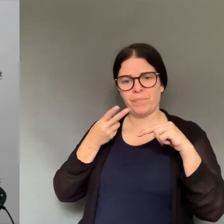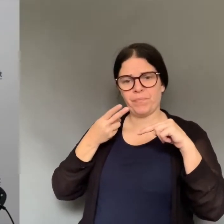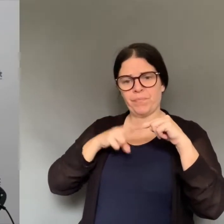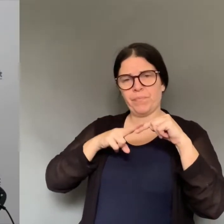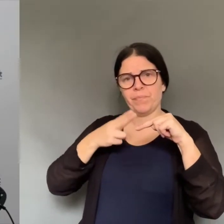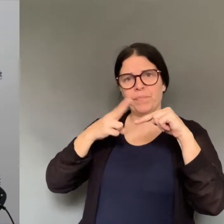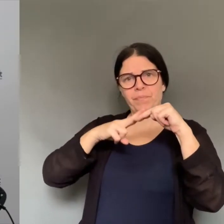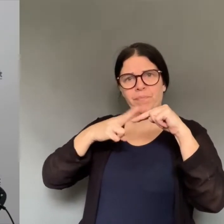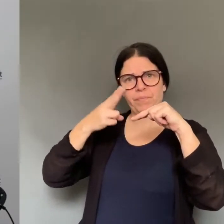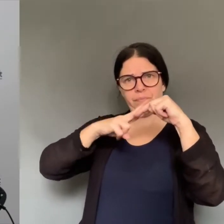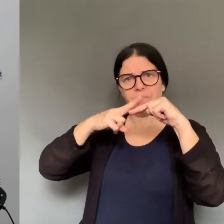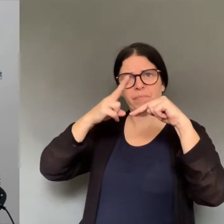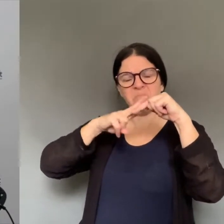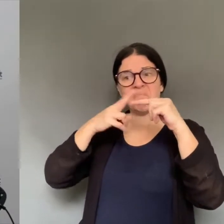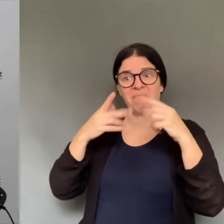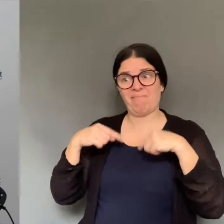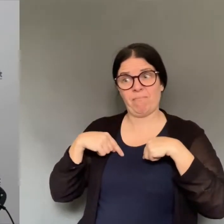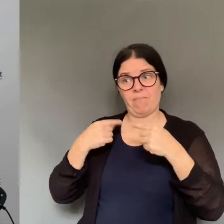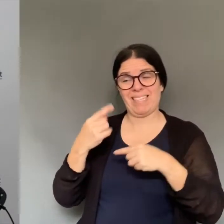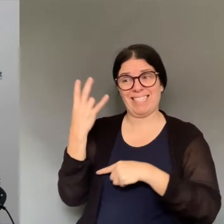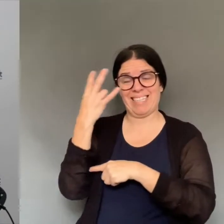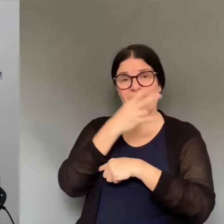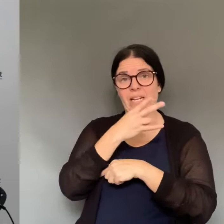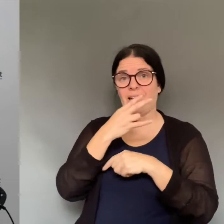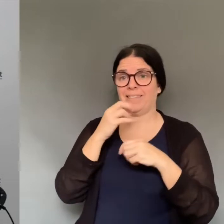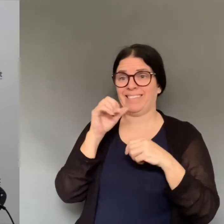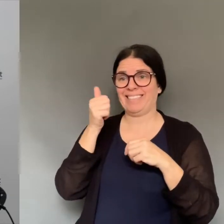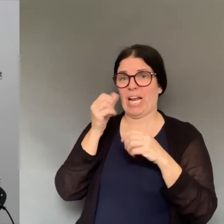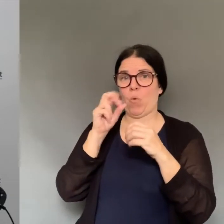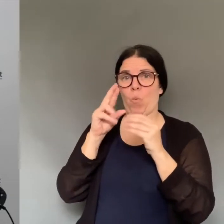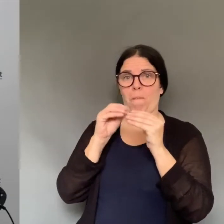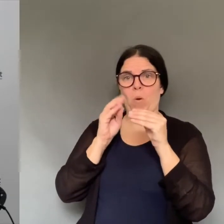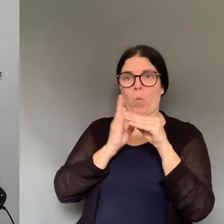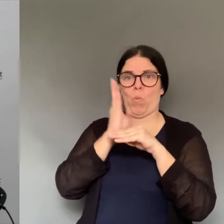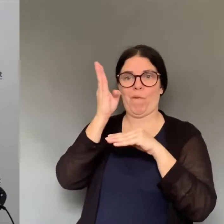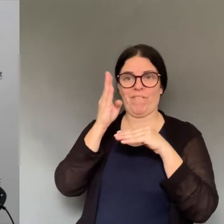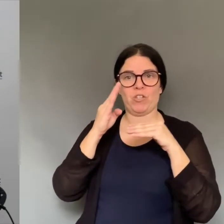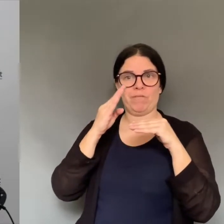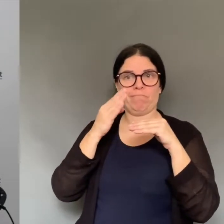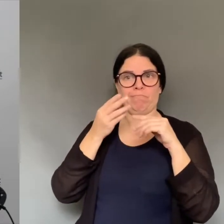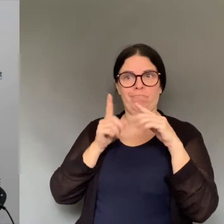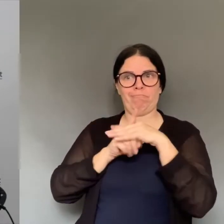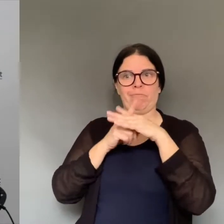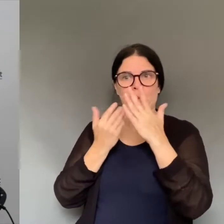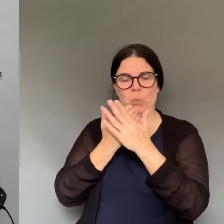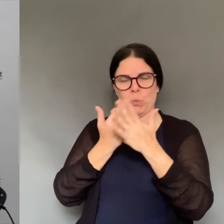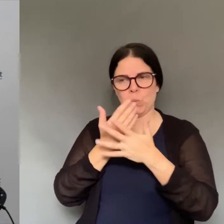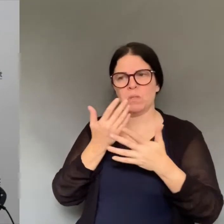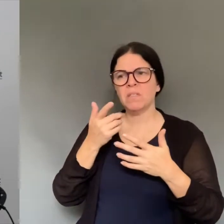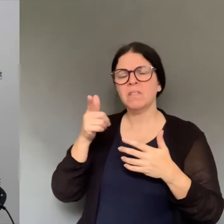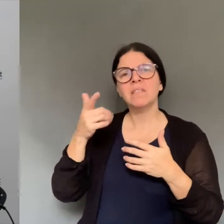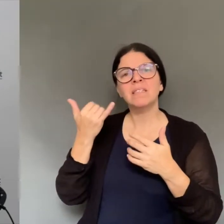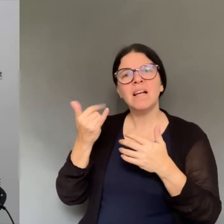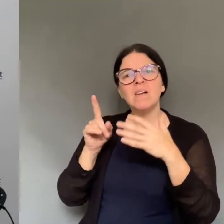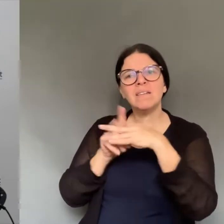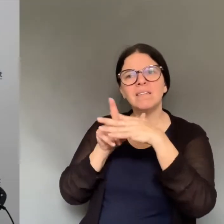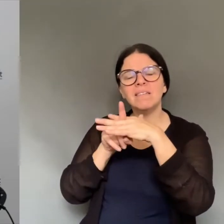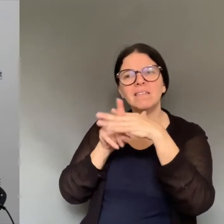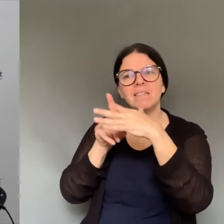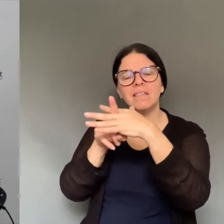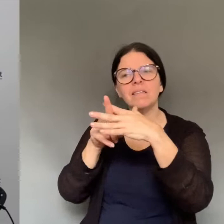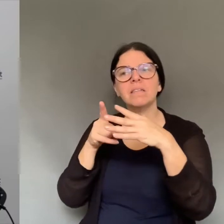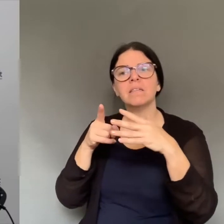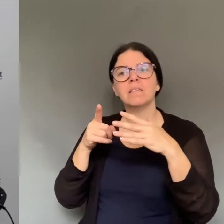cases reported per day. What are the biggest sources of the continuing number of cases every day? And given that